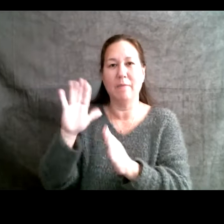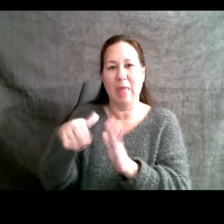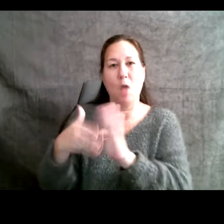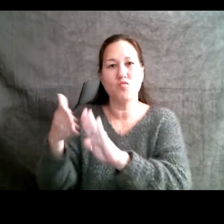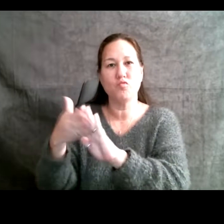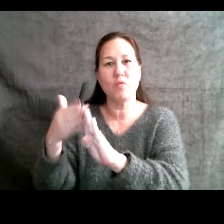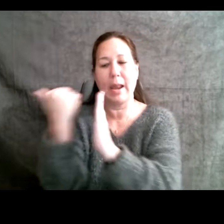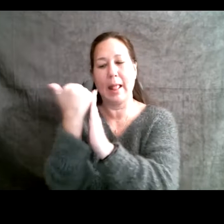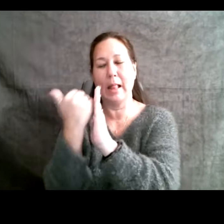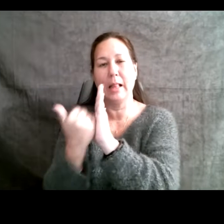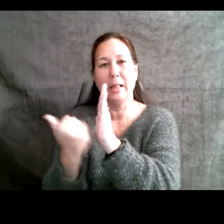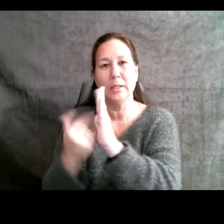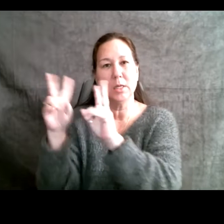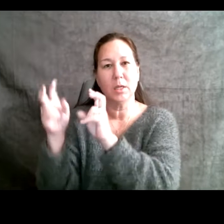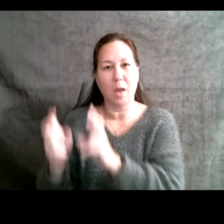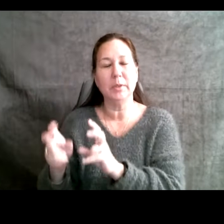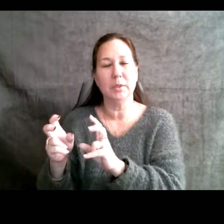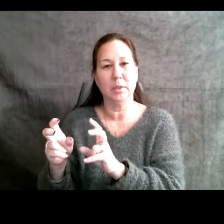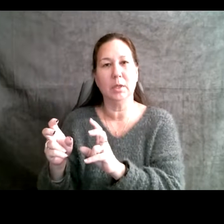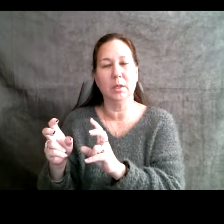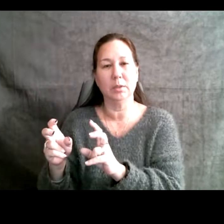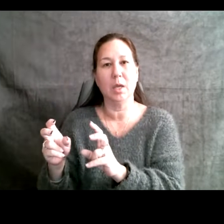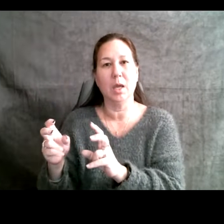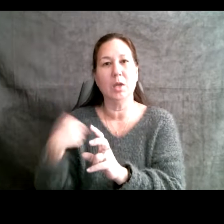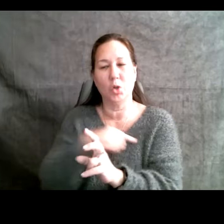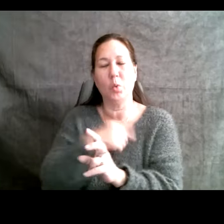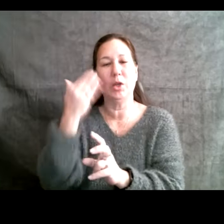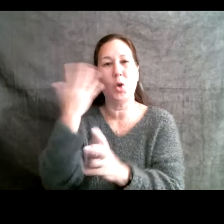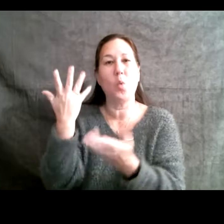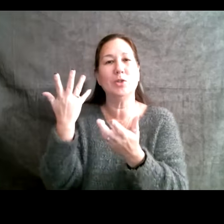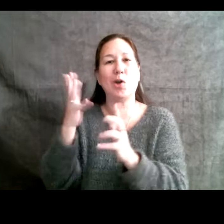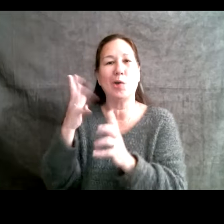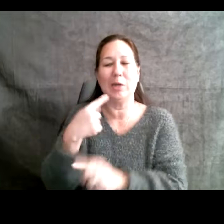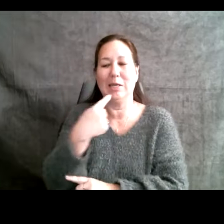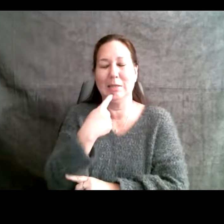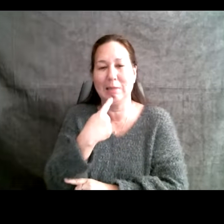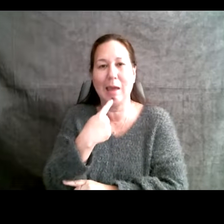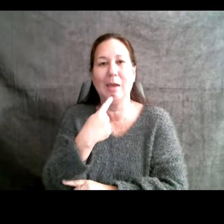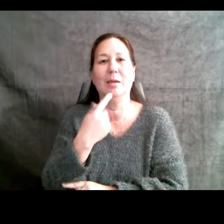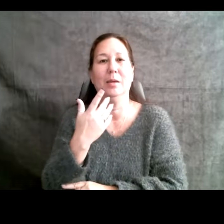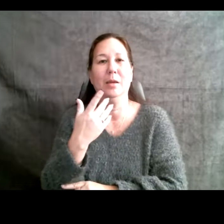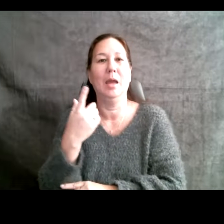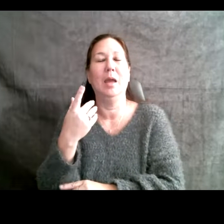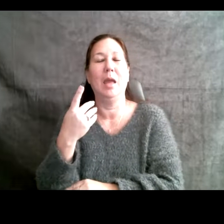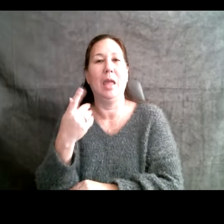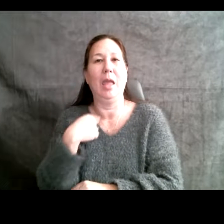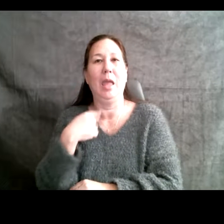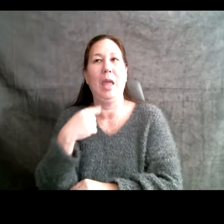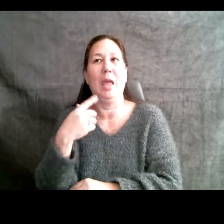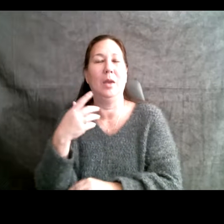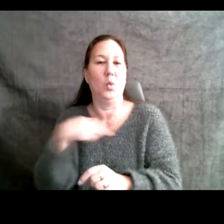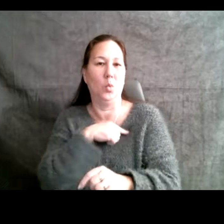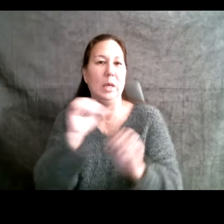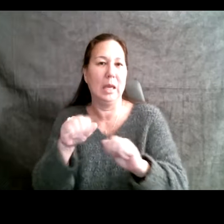up so that we know what we've already said, and then we could continue to add with that. I do like the idea of maybe a